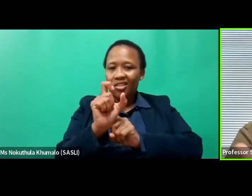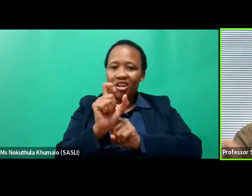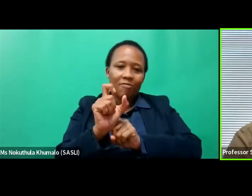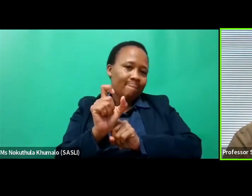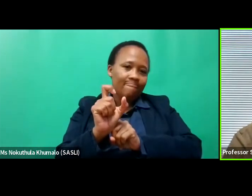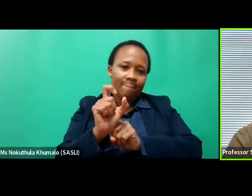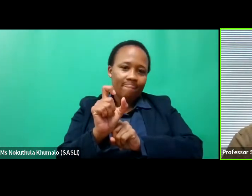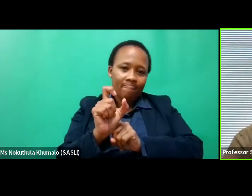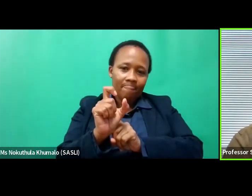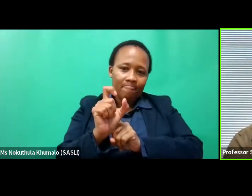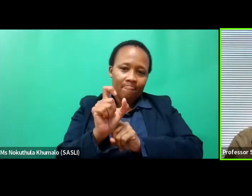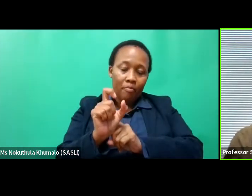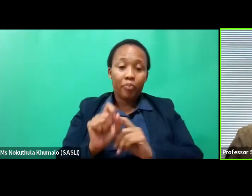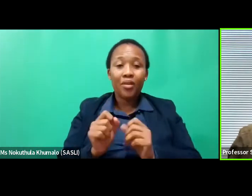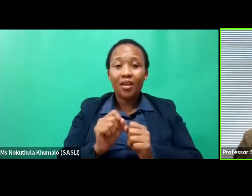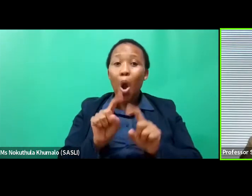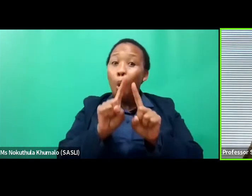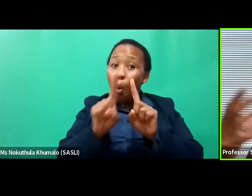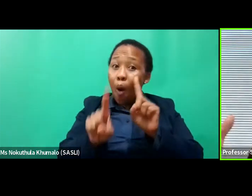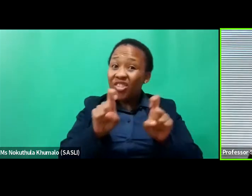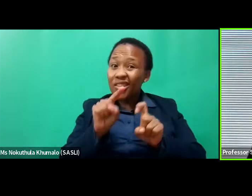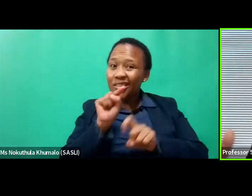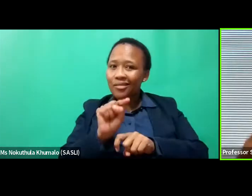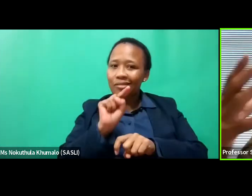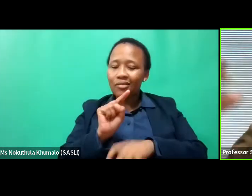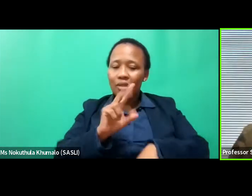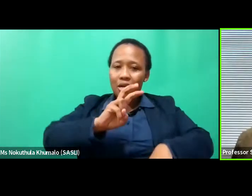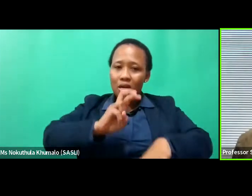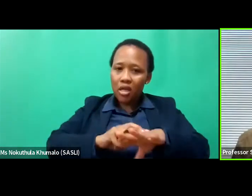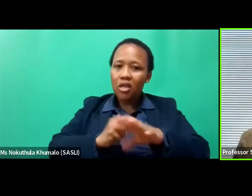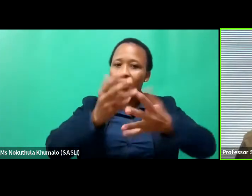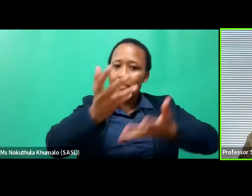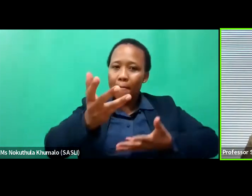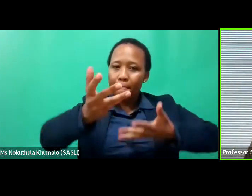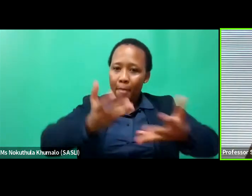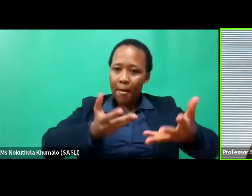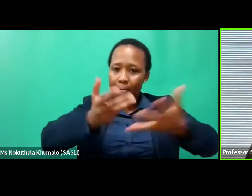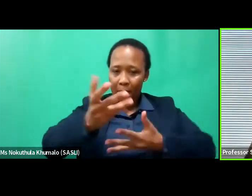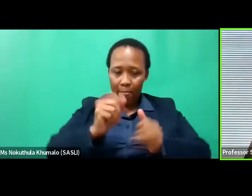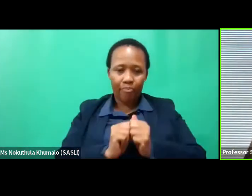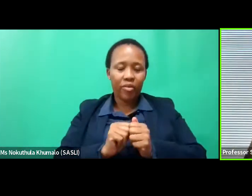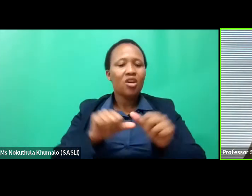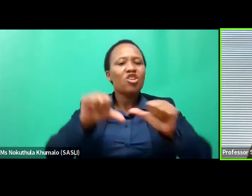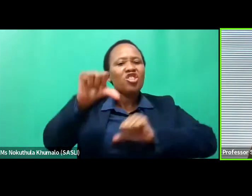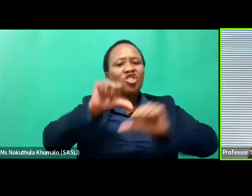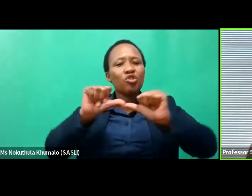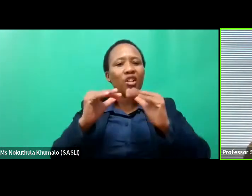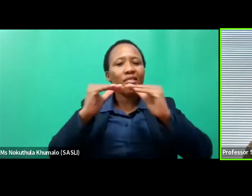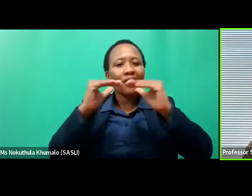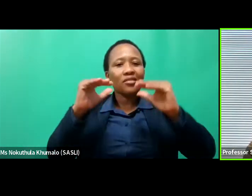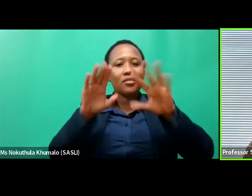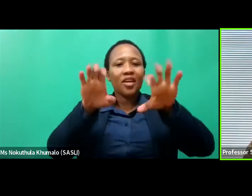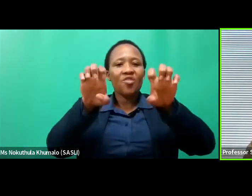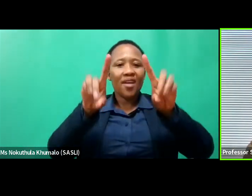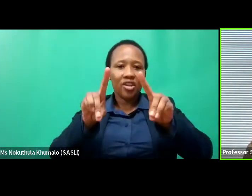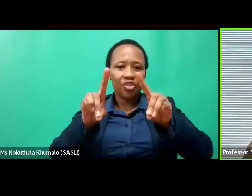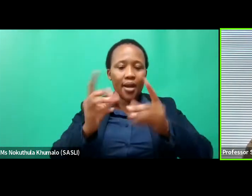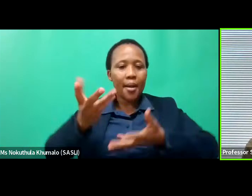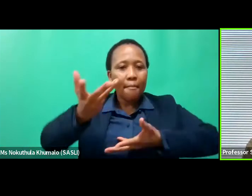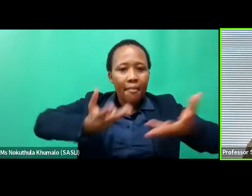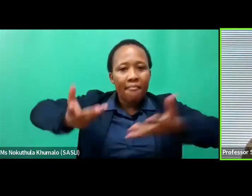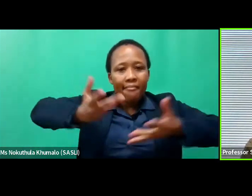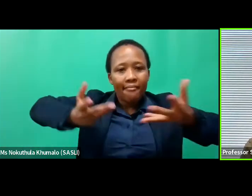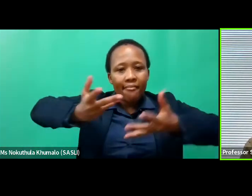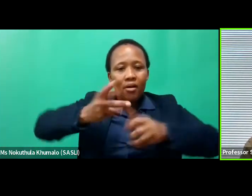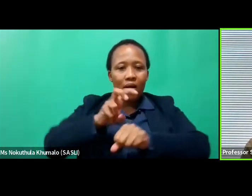And those are the questions we have to talk about, right? If we want to talk about social justice in education, right? So